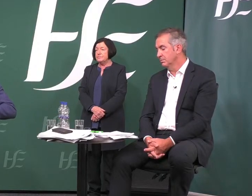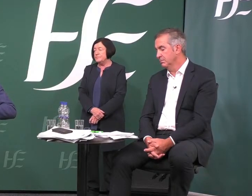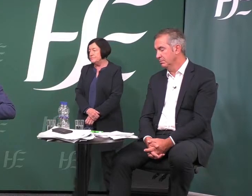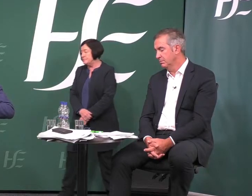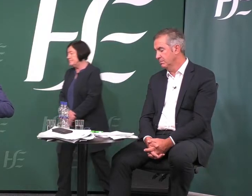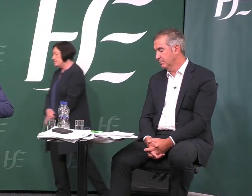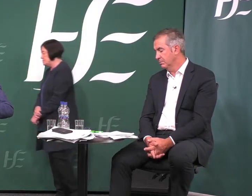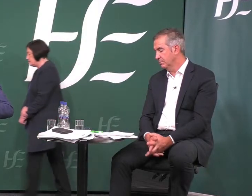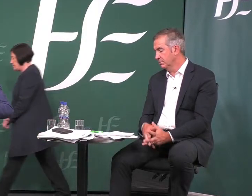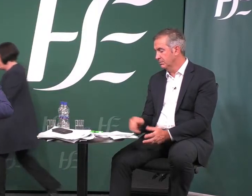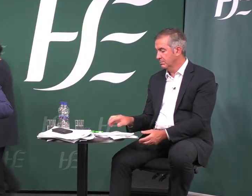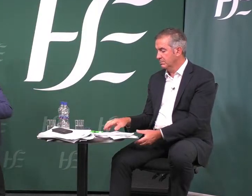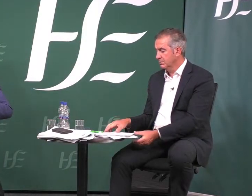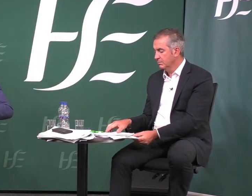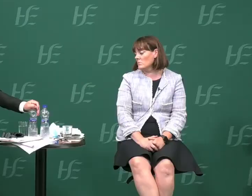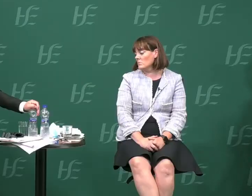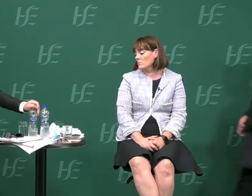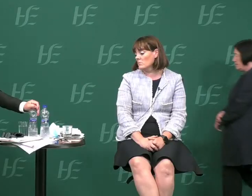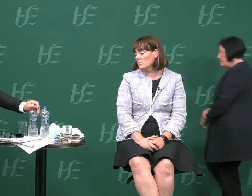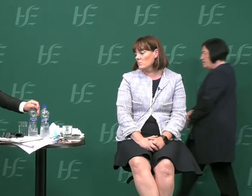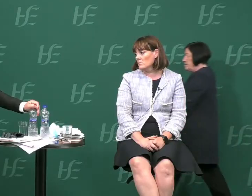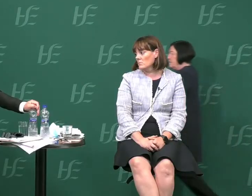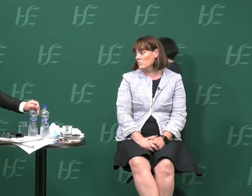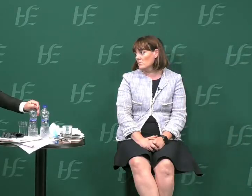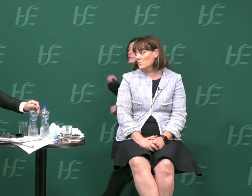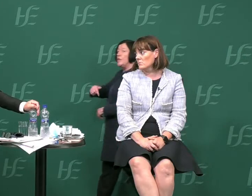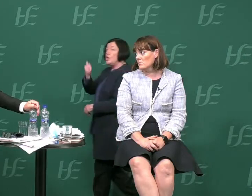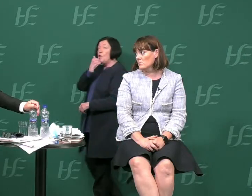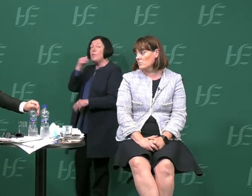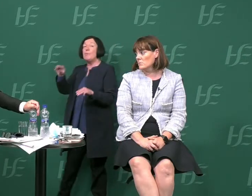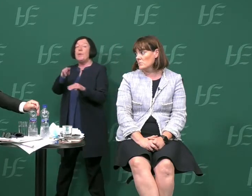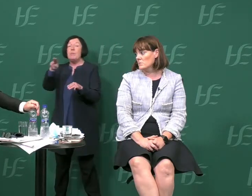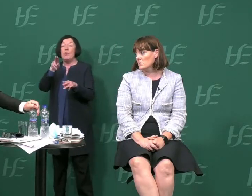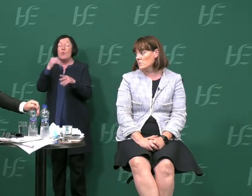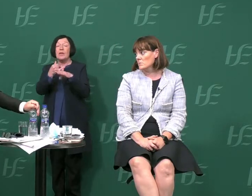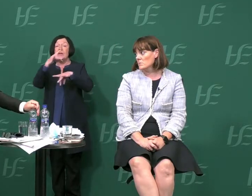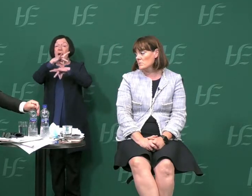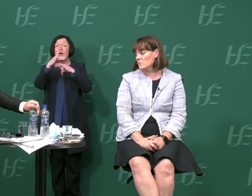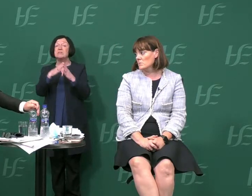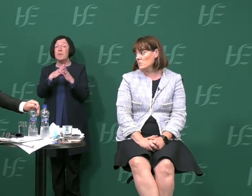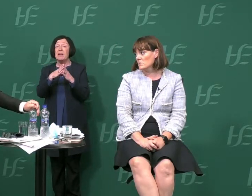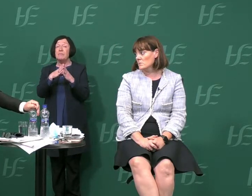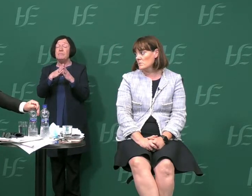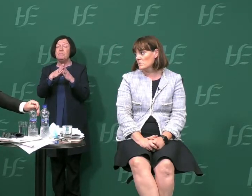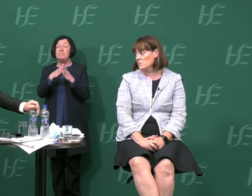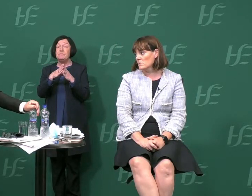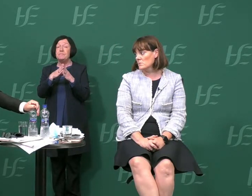We're just saying that, I mean, such an area, the proportion of people who are in hospital